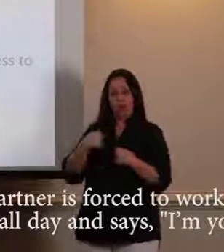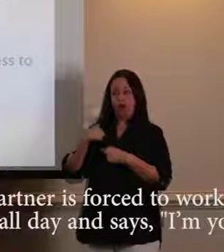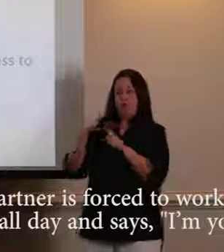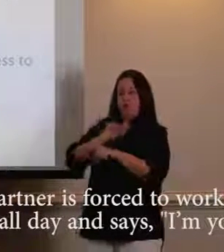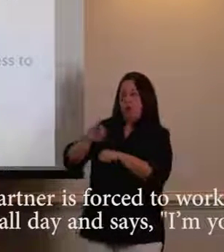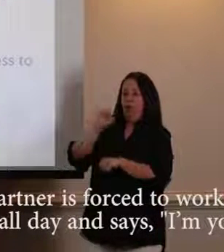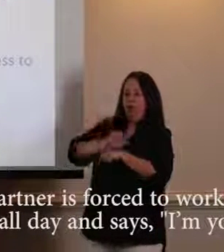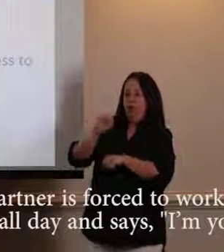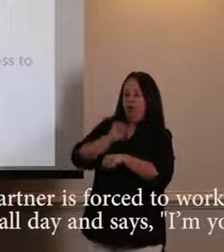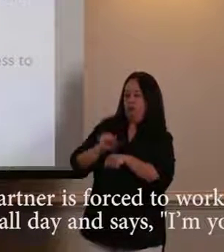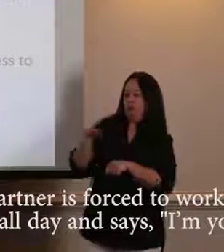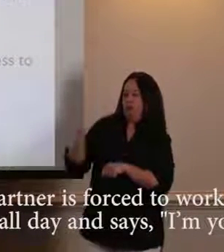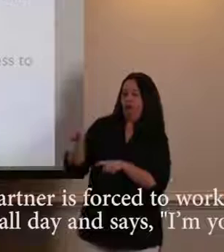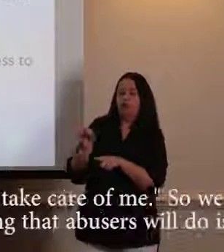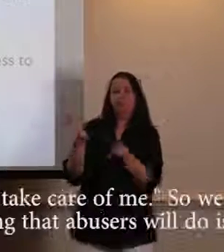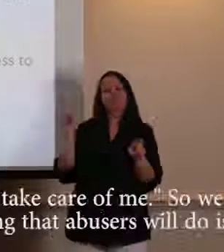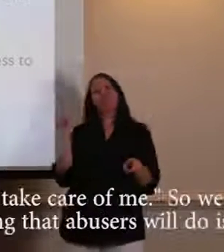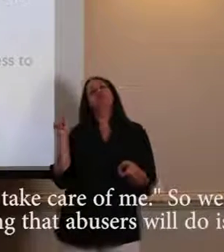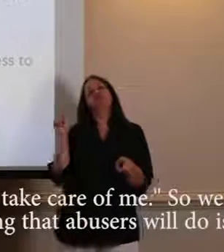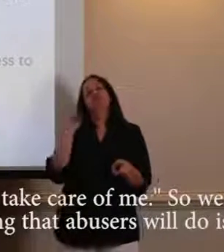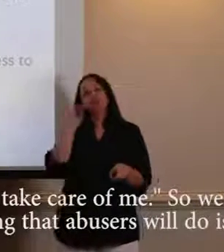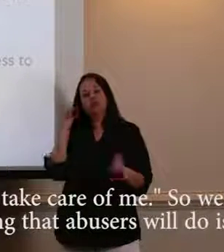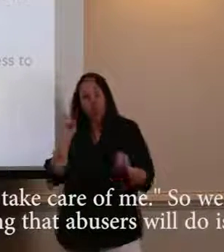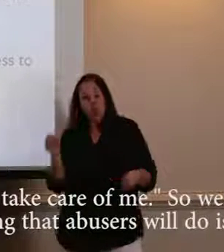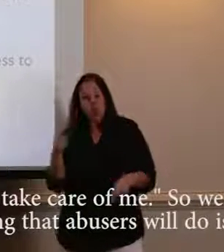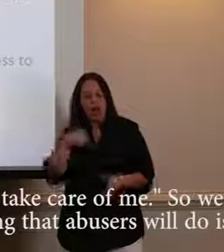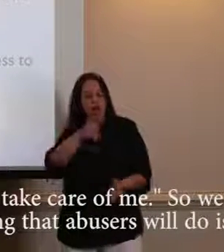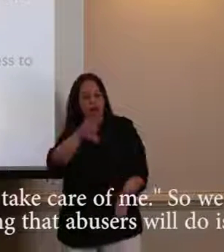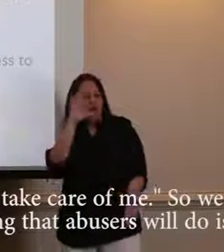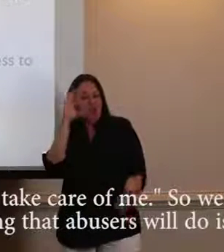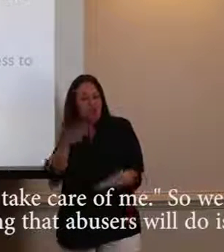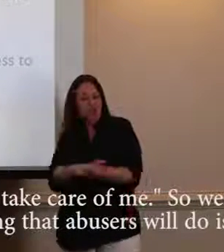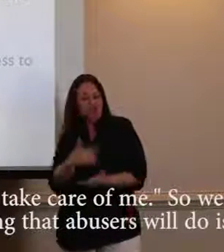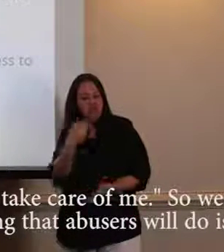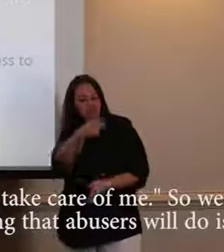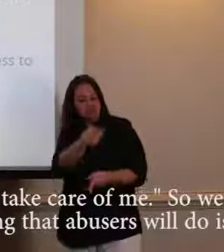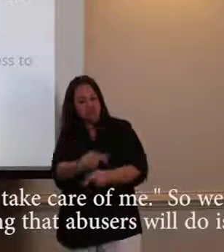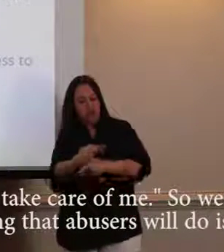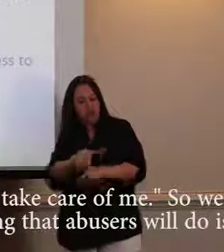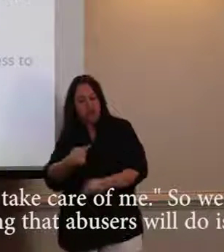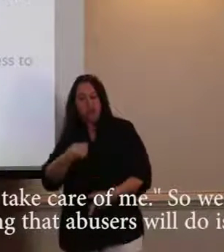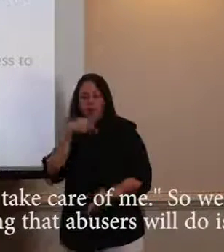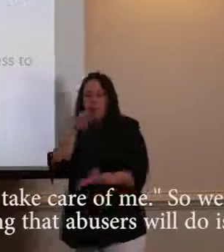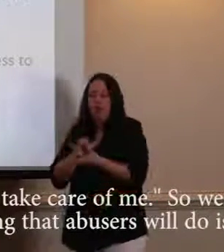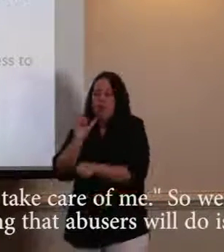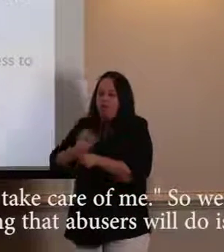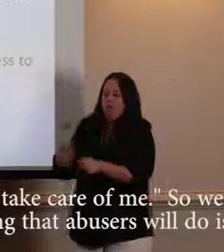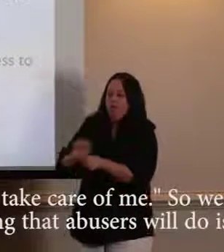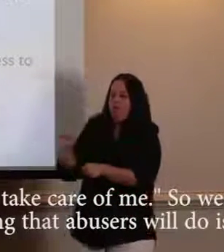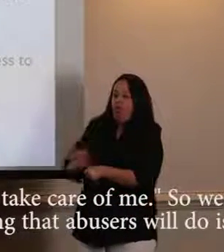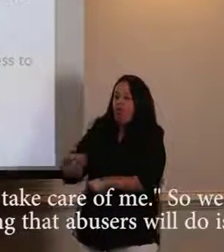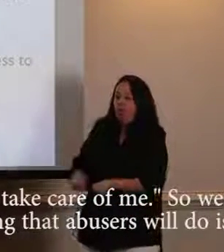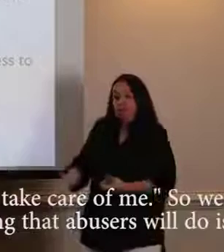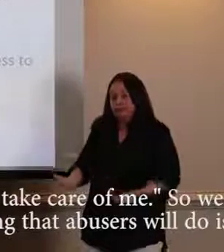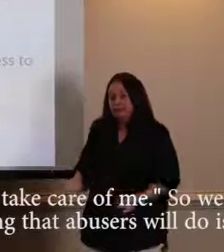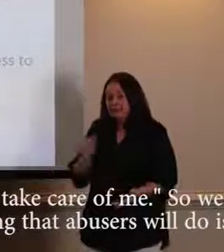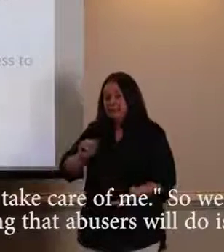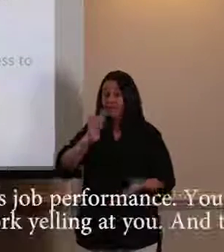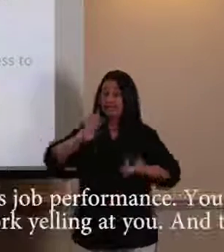well, I'm your husband, you're supposed to take care of me. So we see it both ways. But another thing that abusers will do is maybe interfere